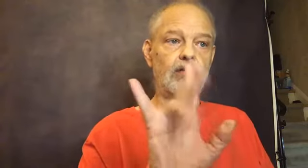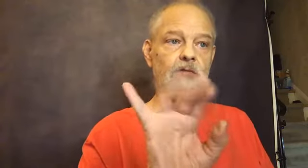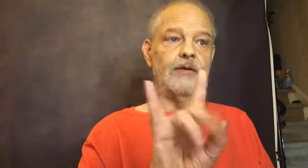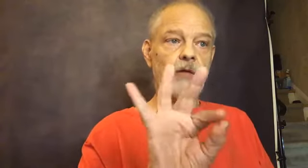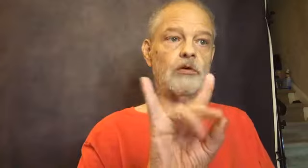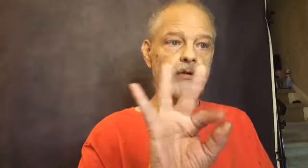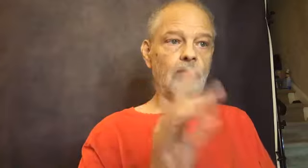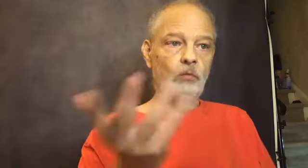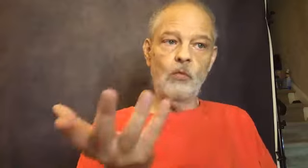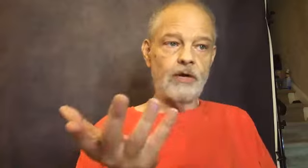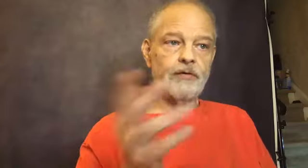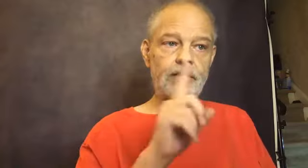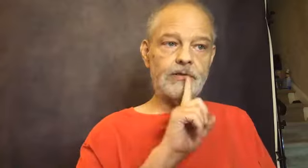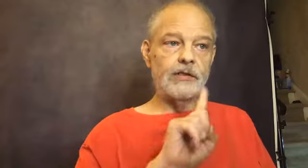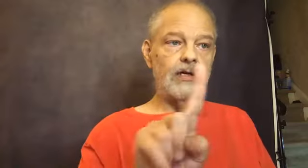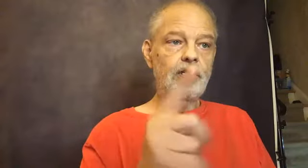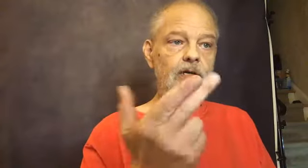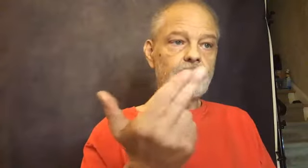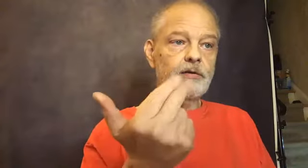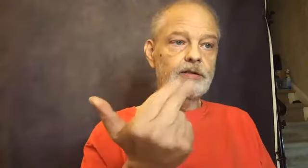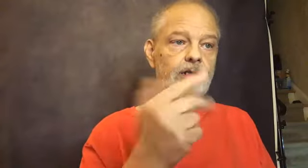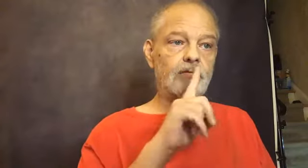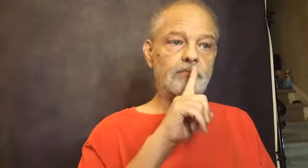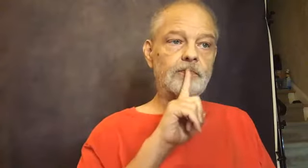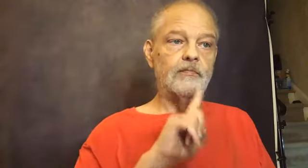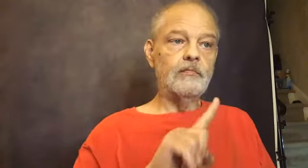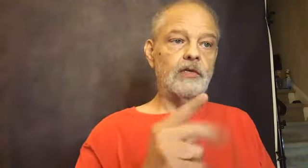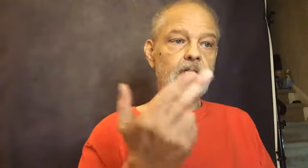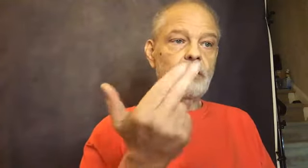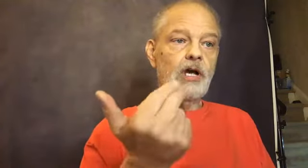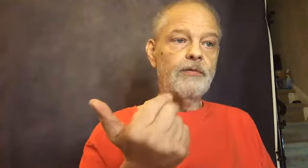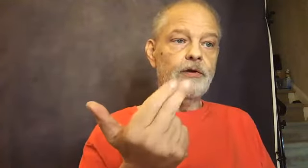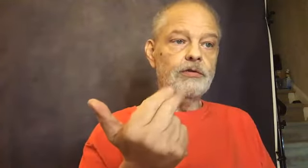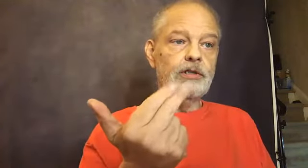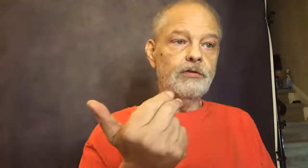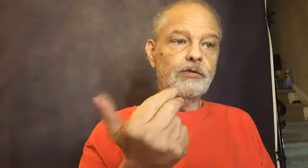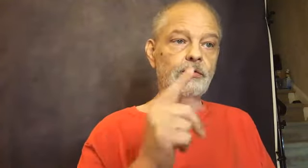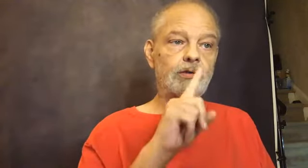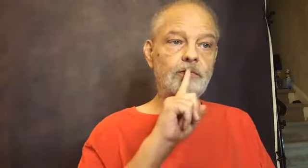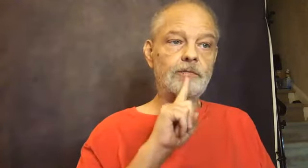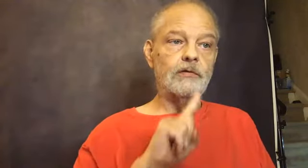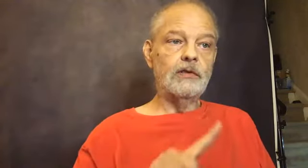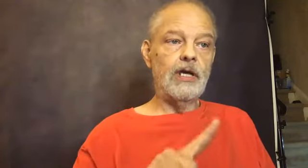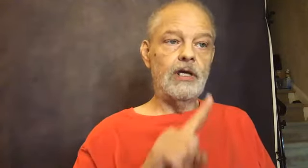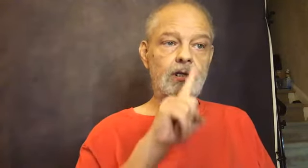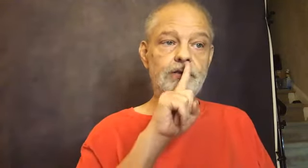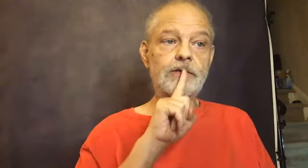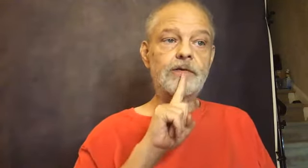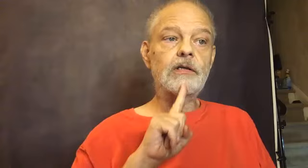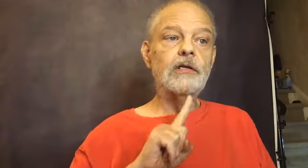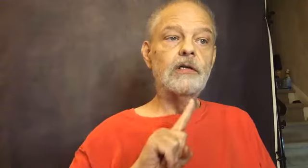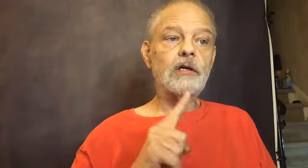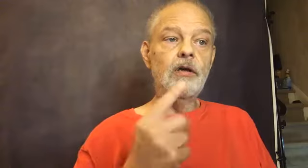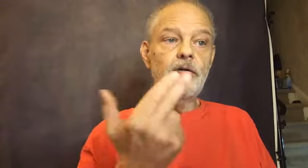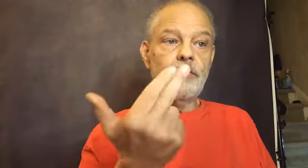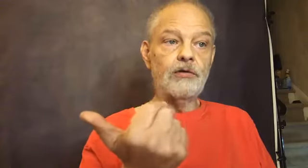give the number, whatever it is, 13. I'm 13 years old. Age,